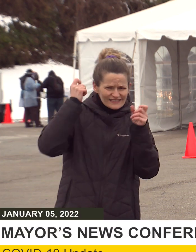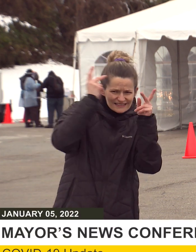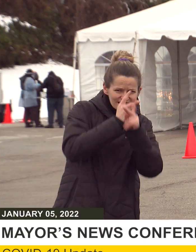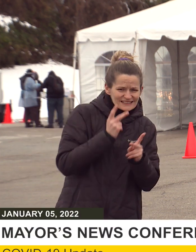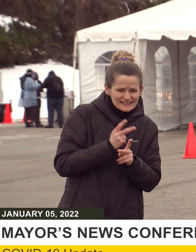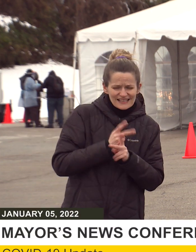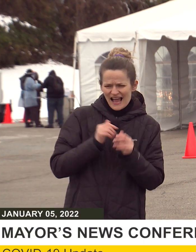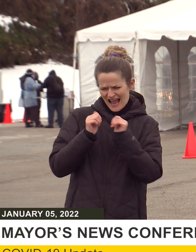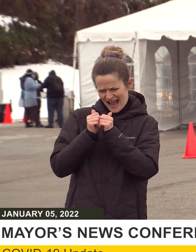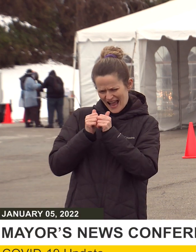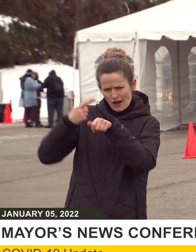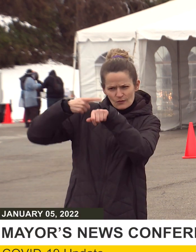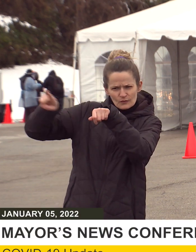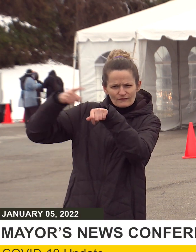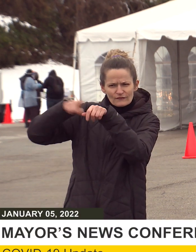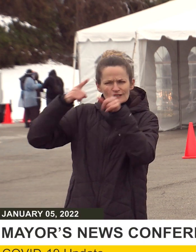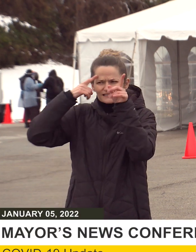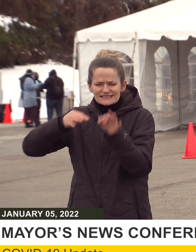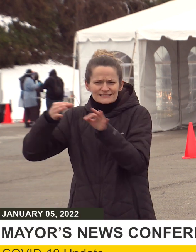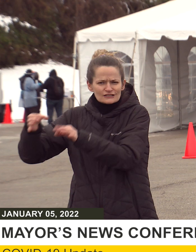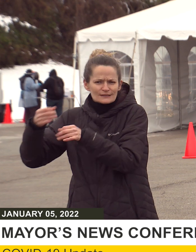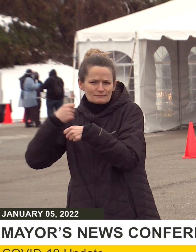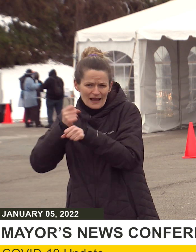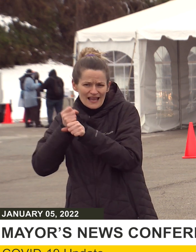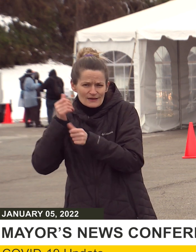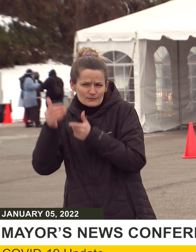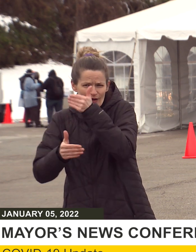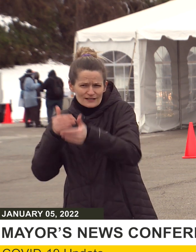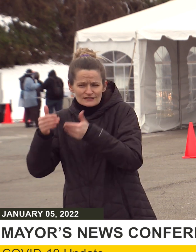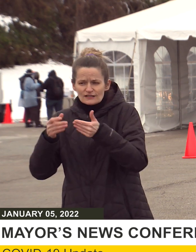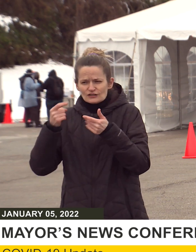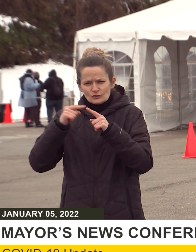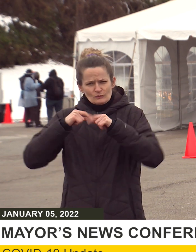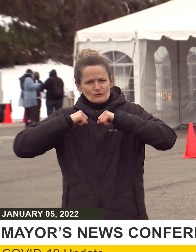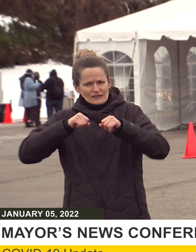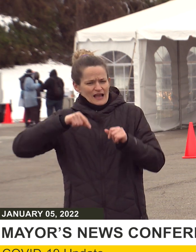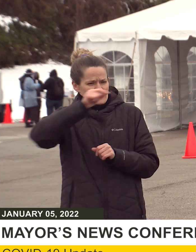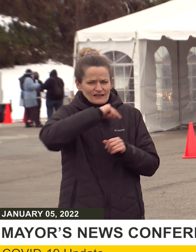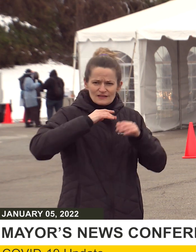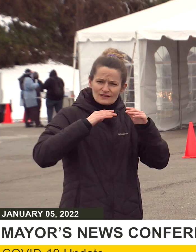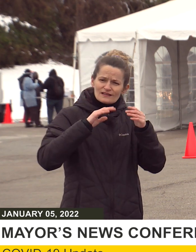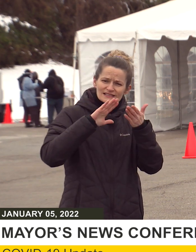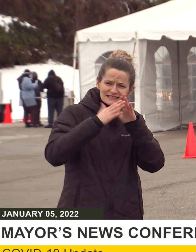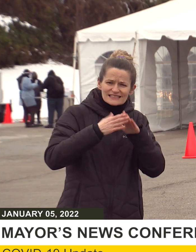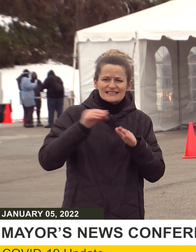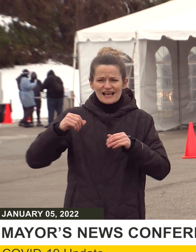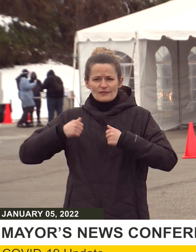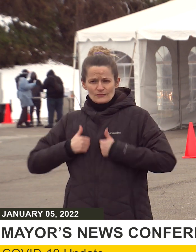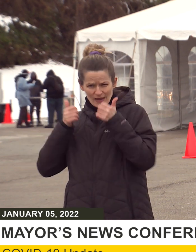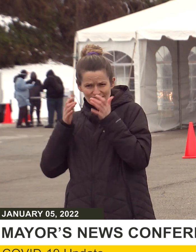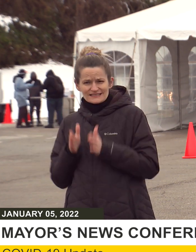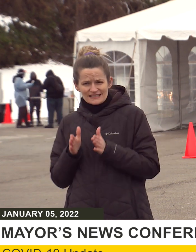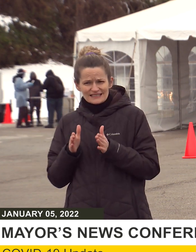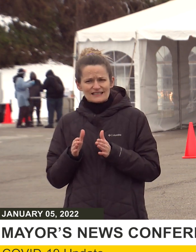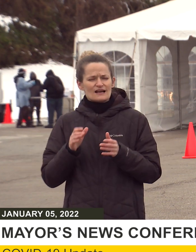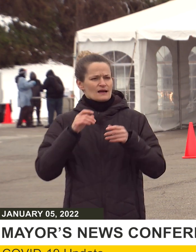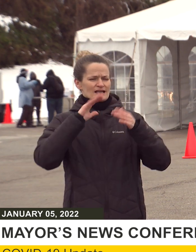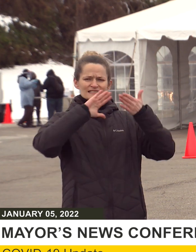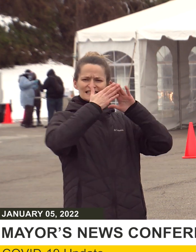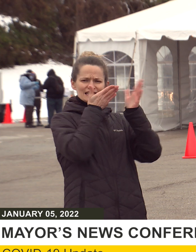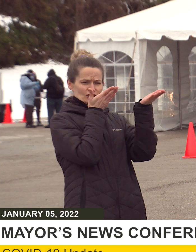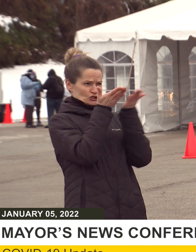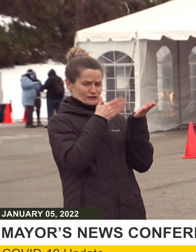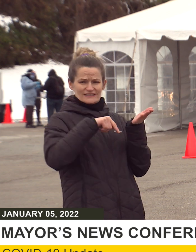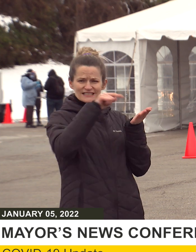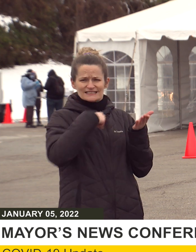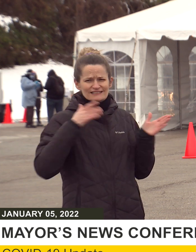city employees and residents and to ensure the continuation of city core services, I am encouraging all city workers who